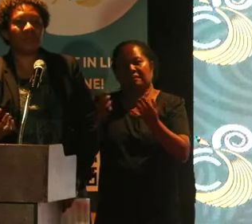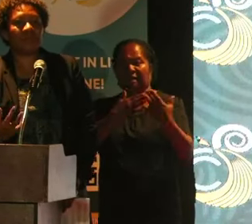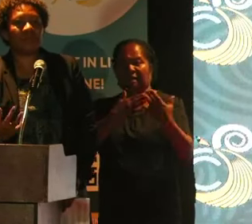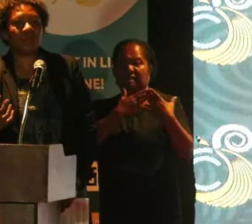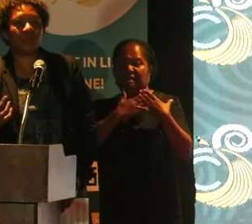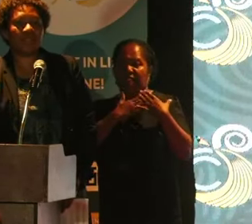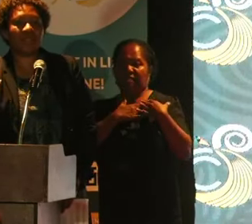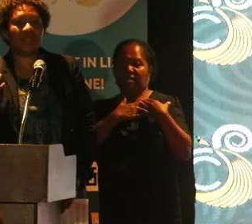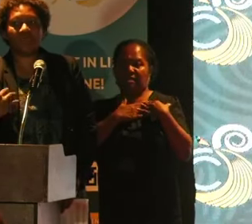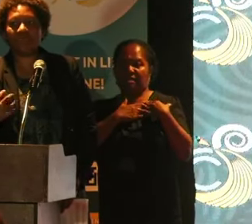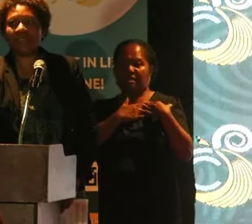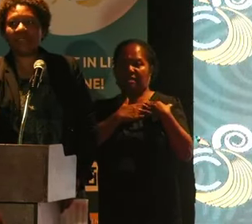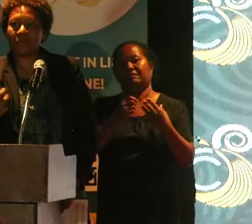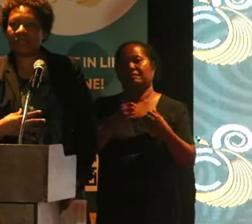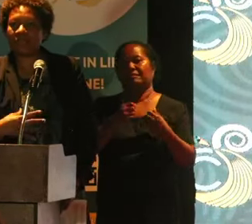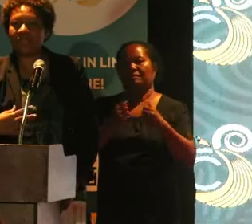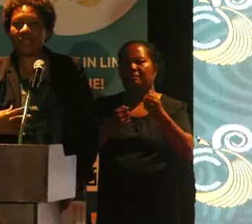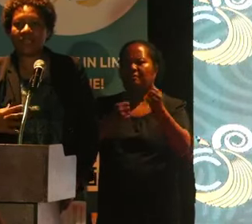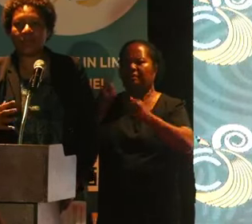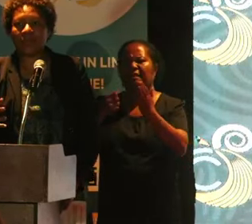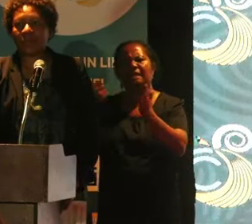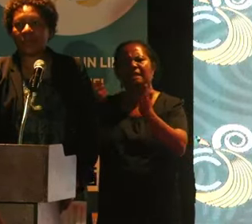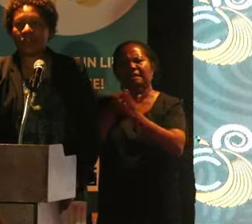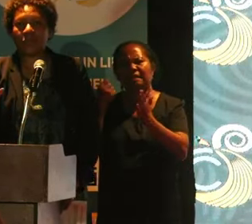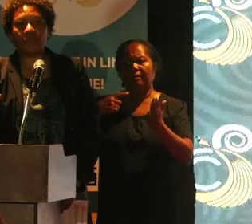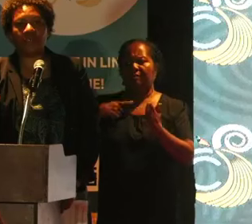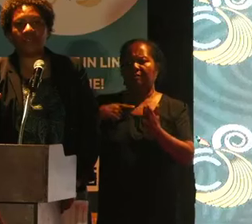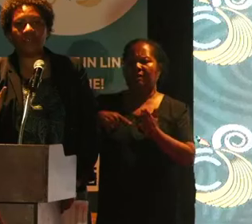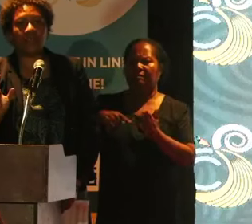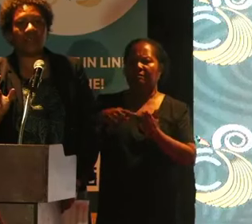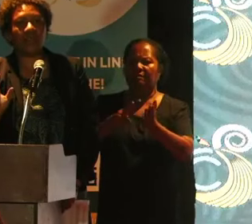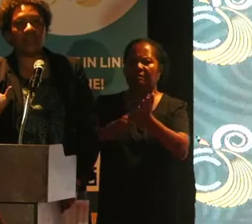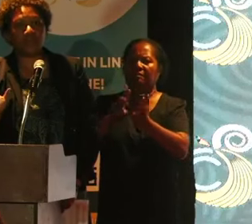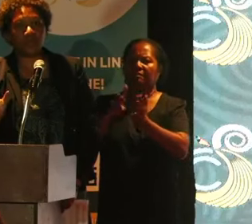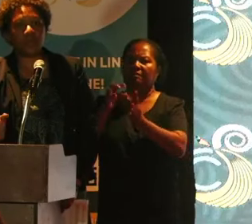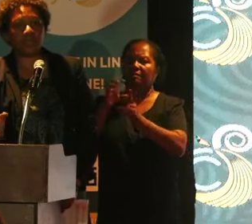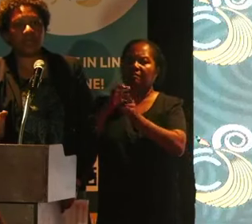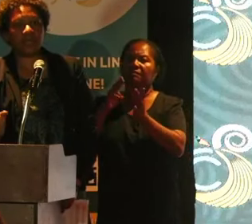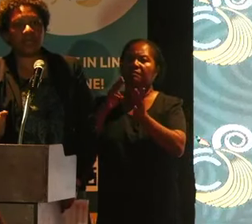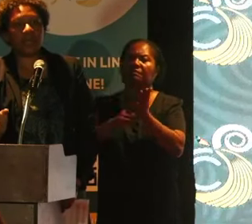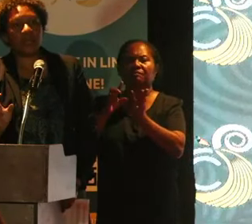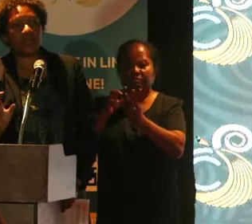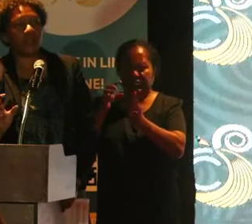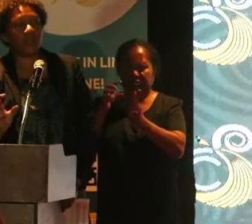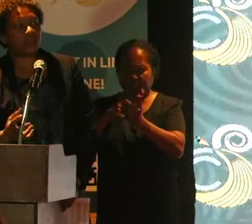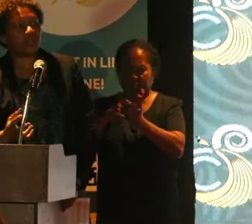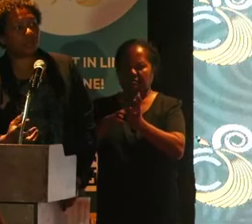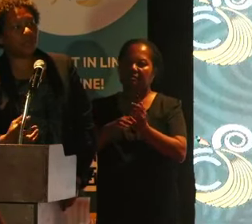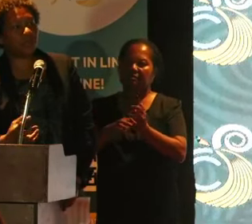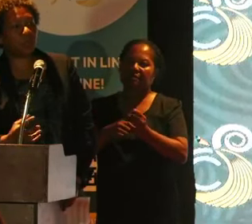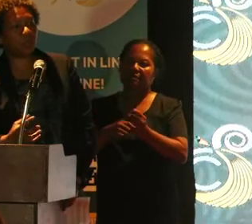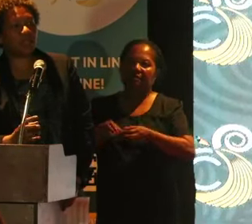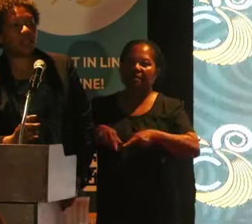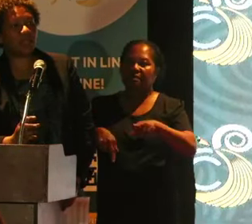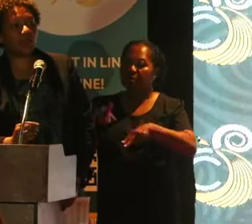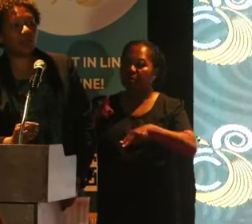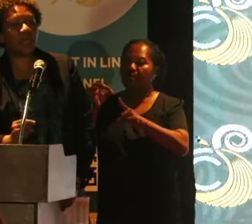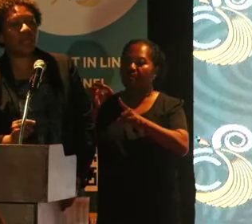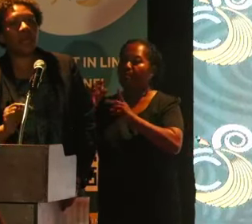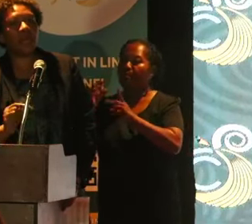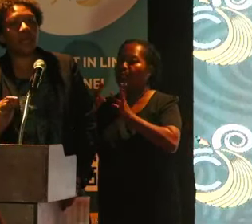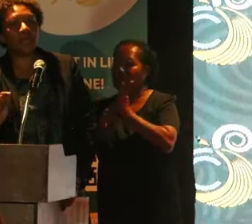cannot license you because then liability comes on NCDC. We have to make sure you vend in the appropriate place. So there is a street vending policy at